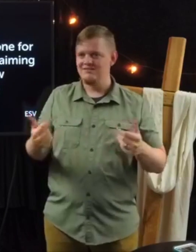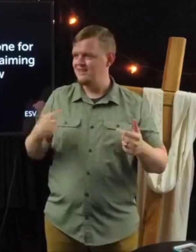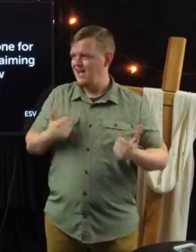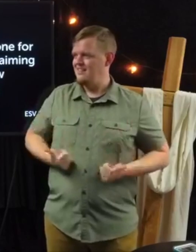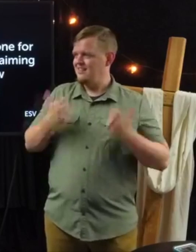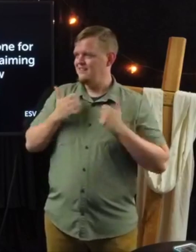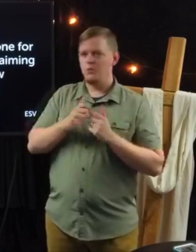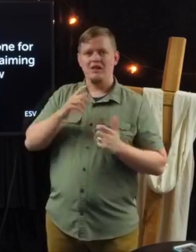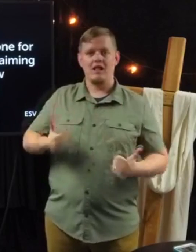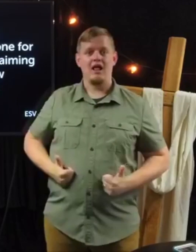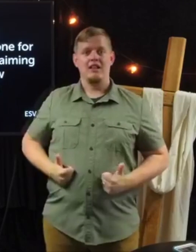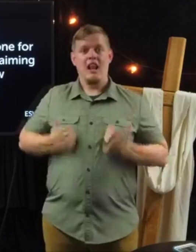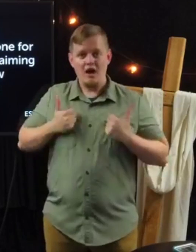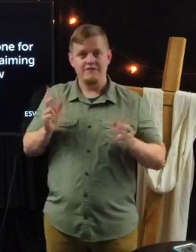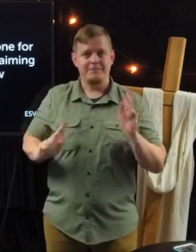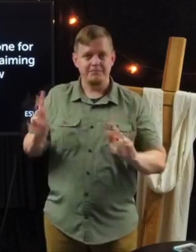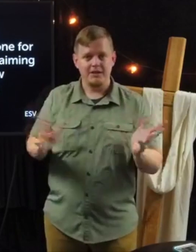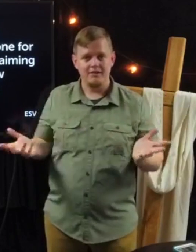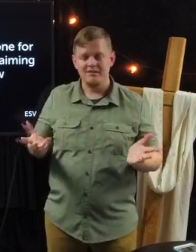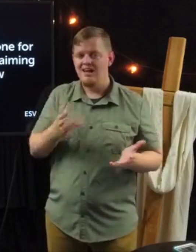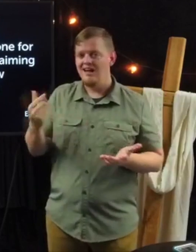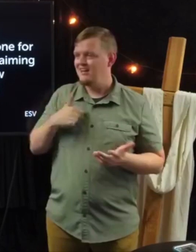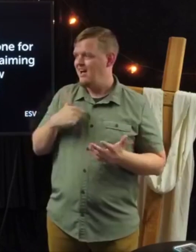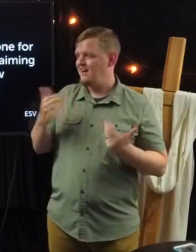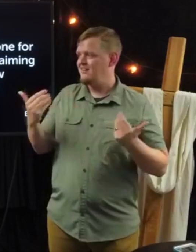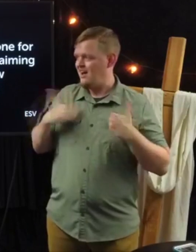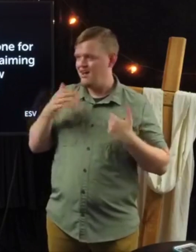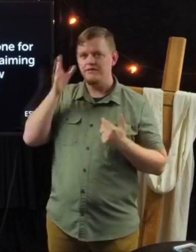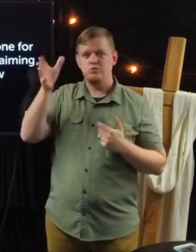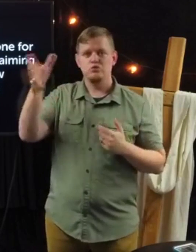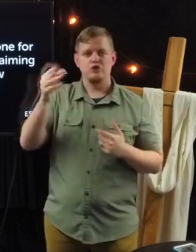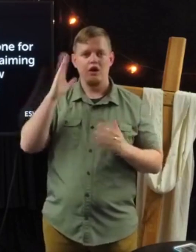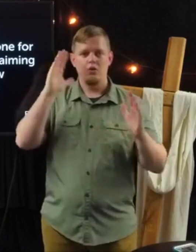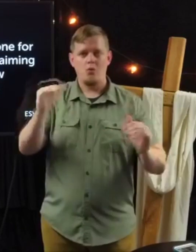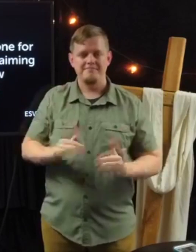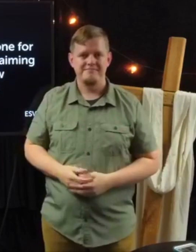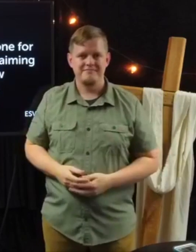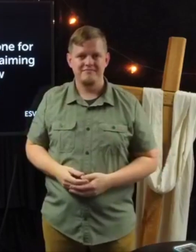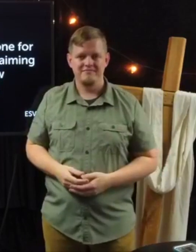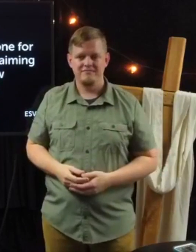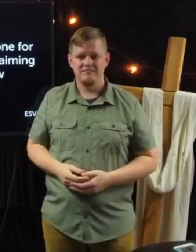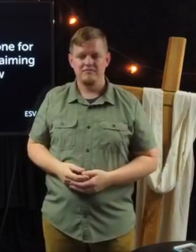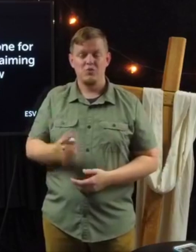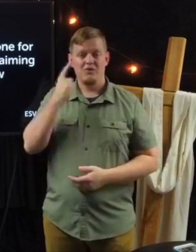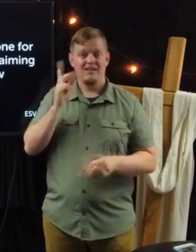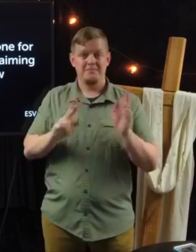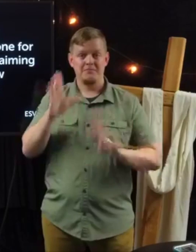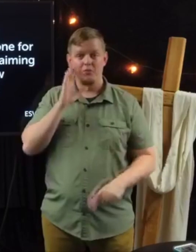clothes. I live life with living people, and I have a future and a hope. Do